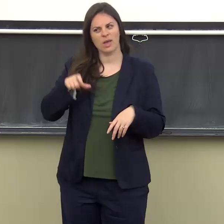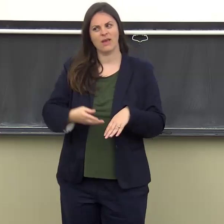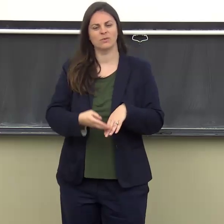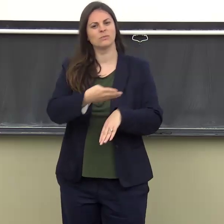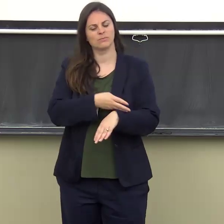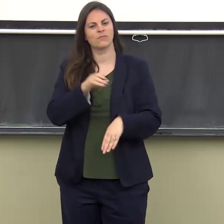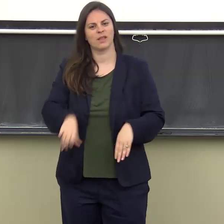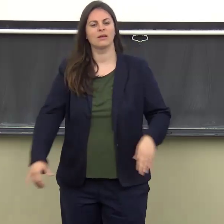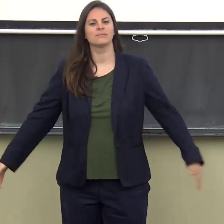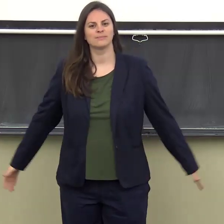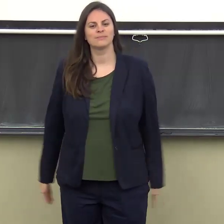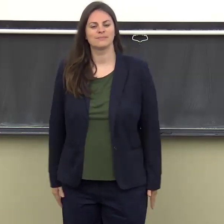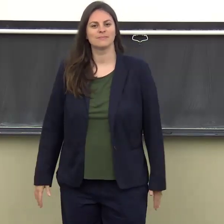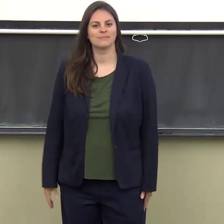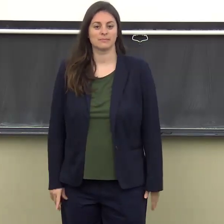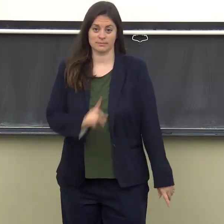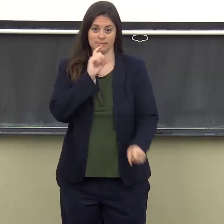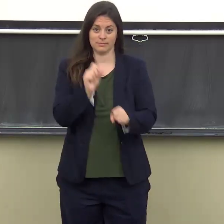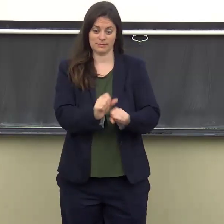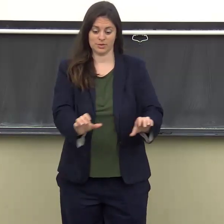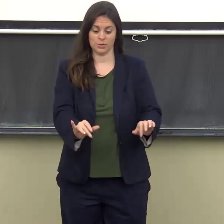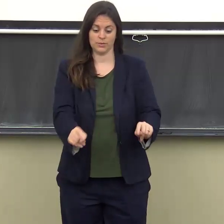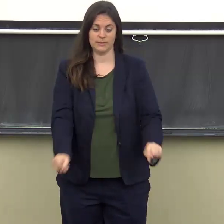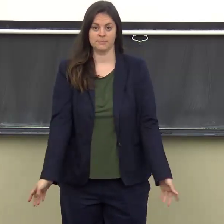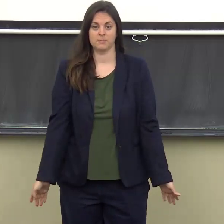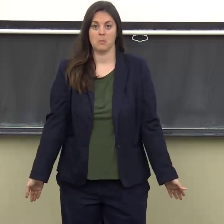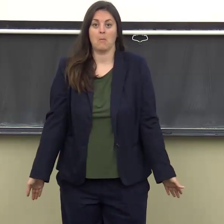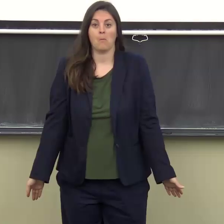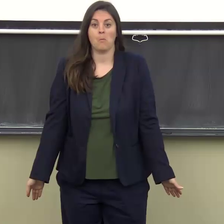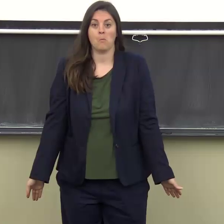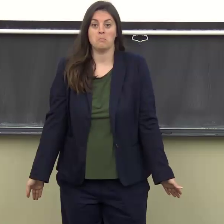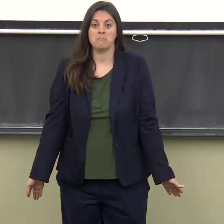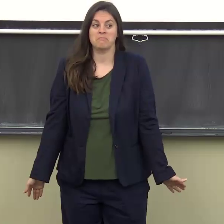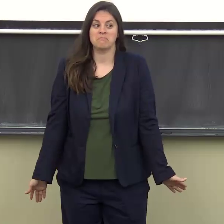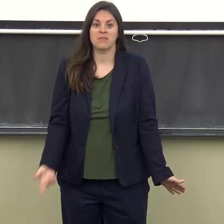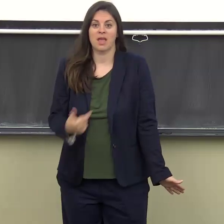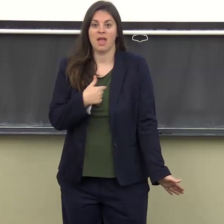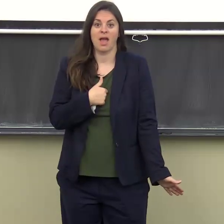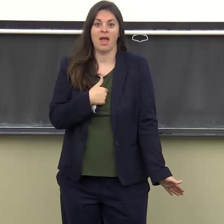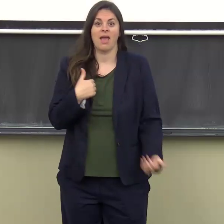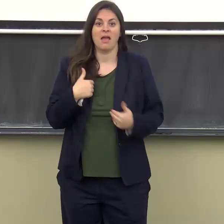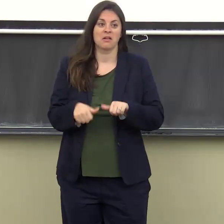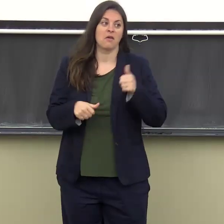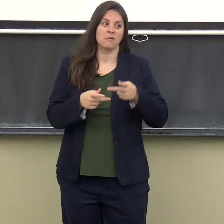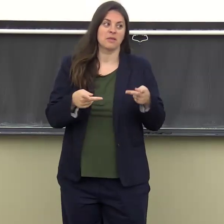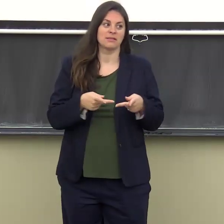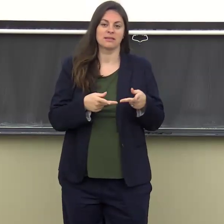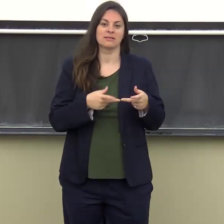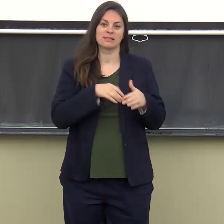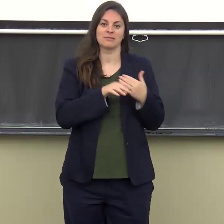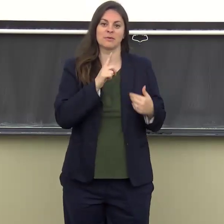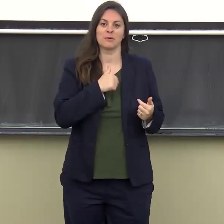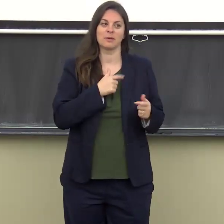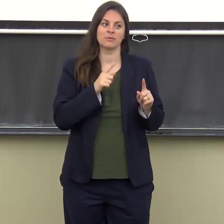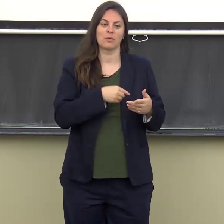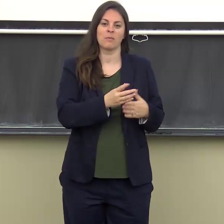with that. Did he actually do a better job? Well, you know, I had other places to go buy my widgets, but I should